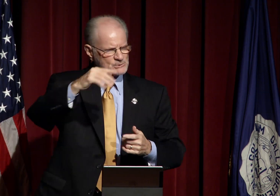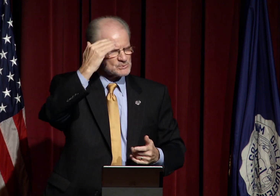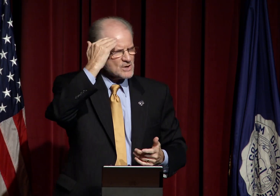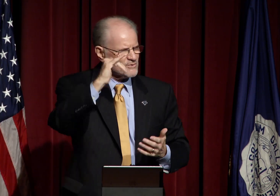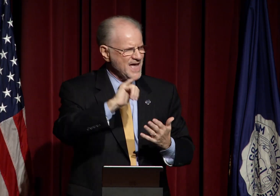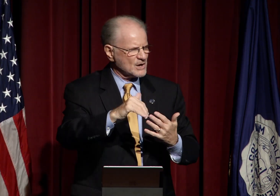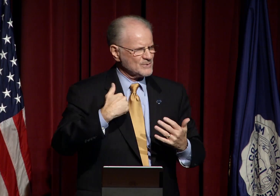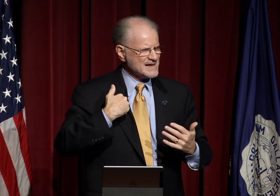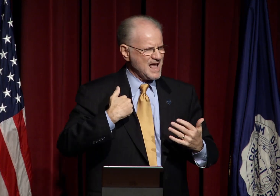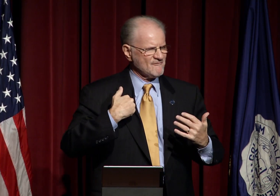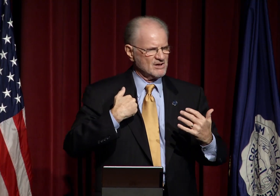trustees joining our board.